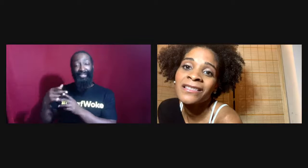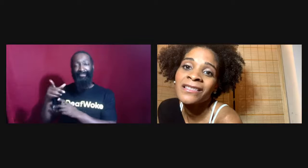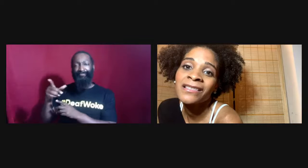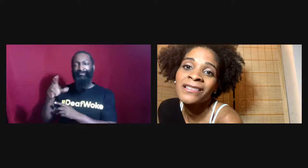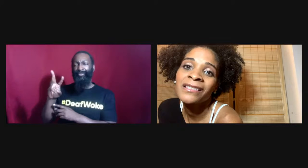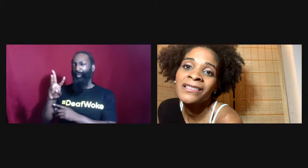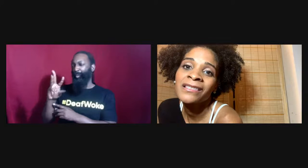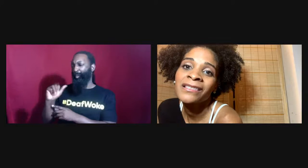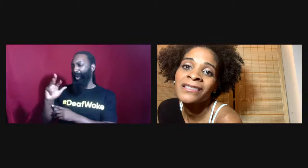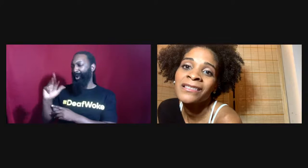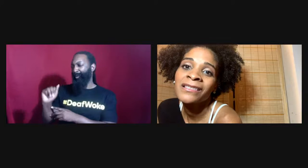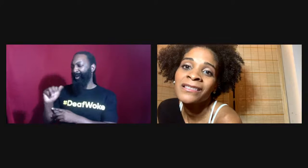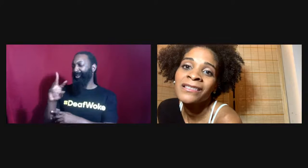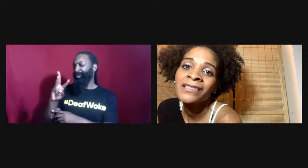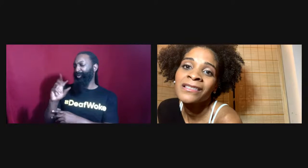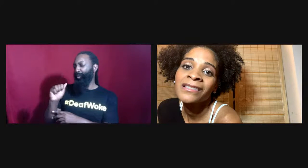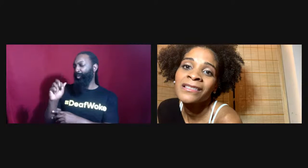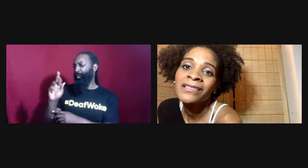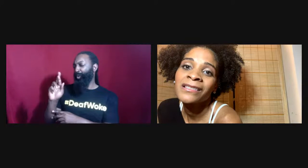DC.